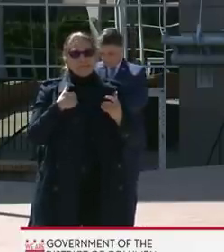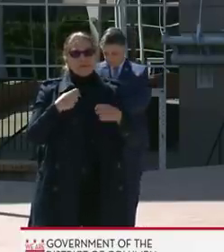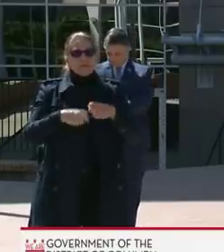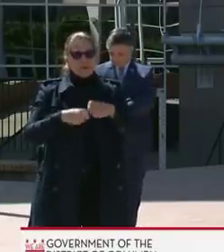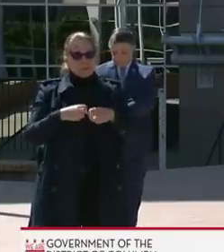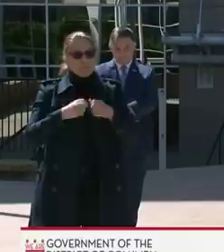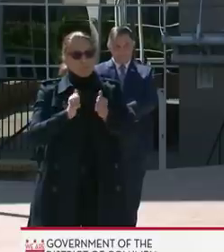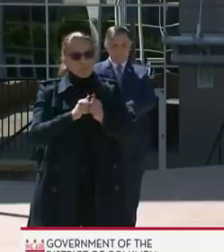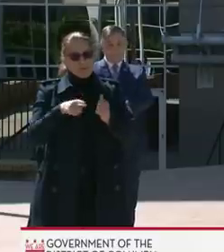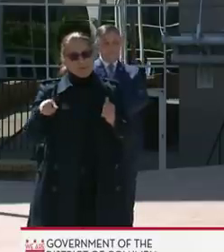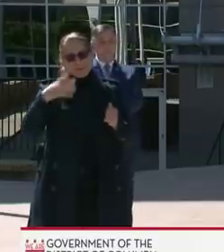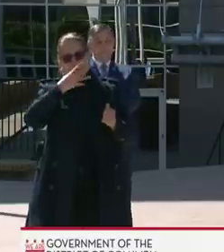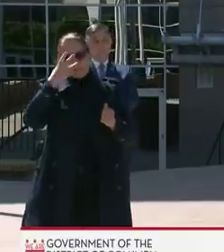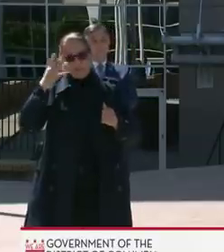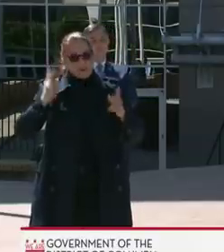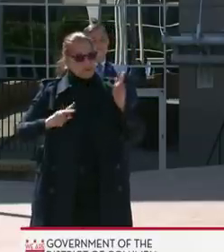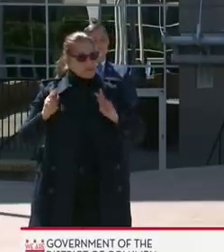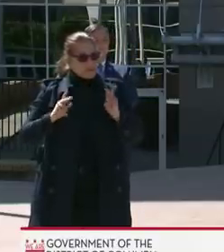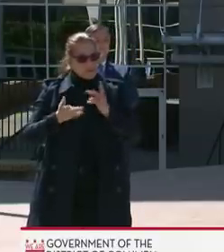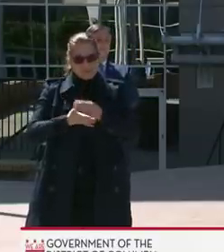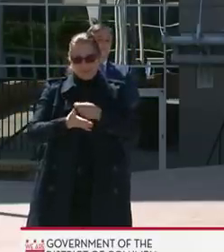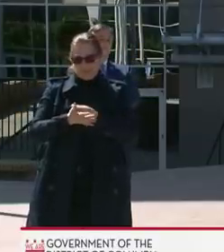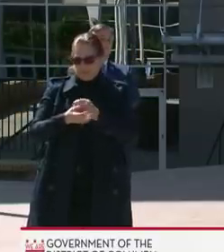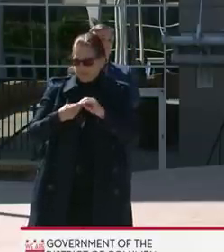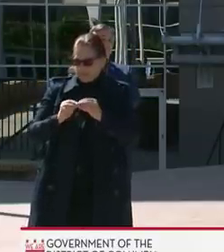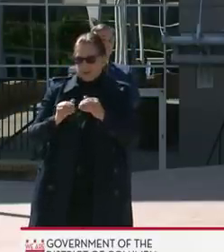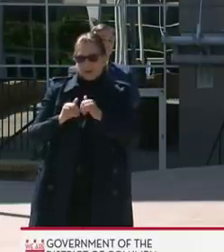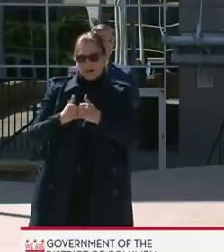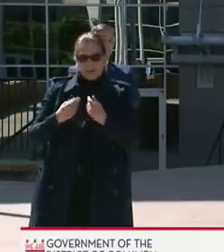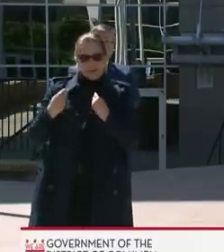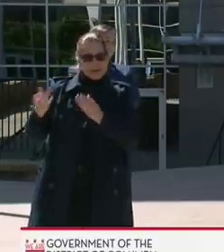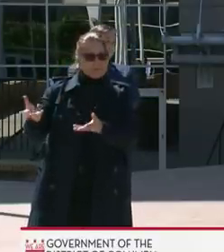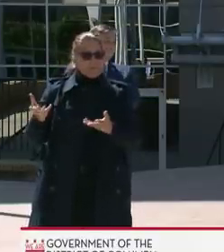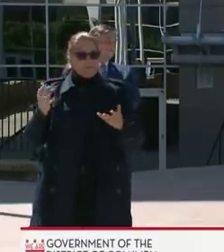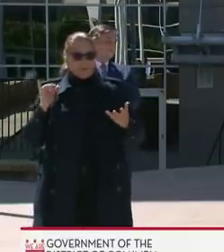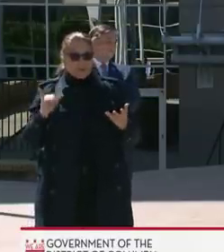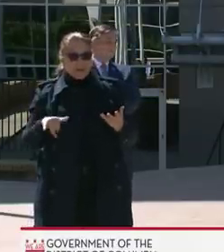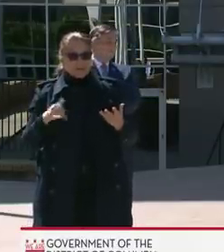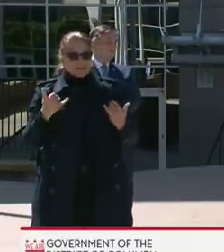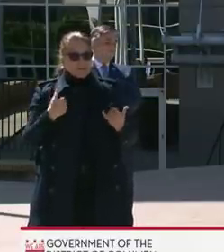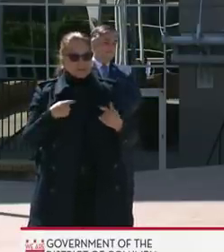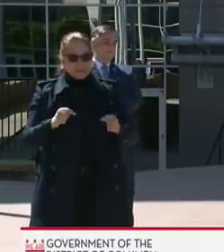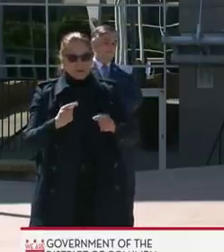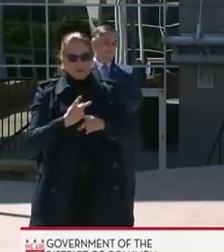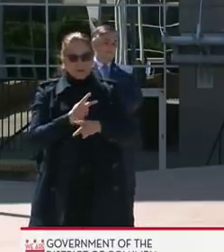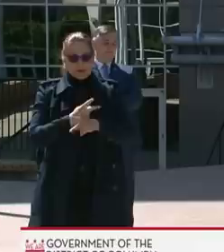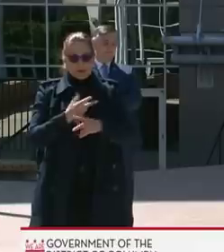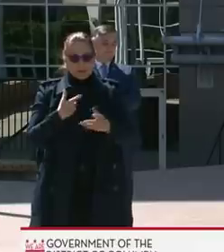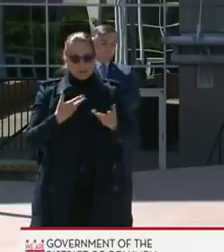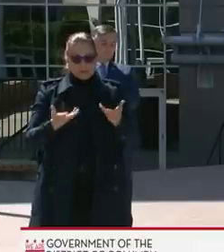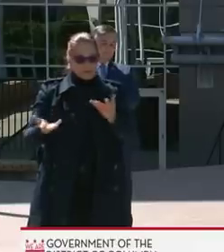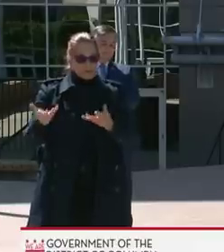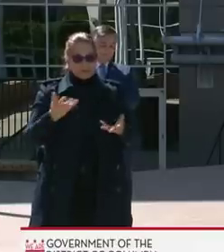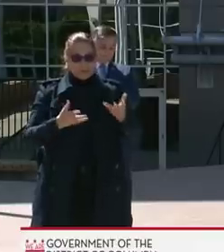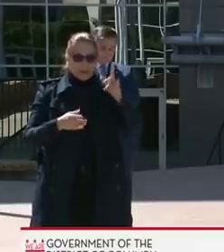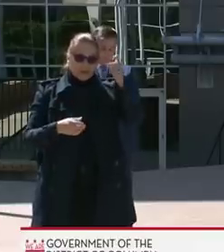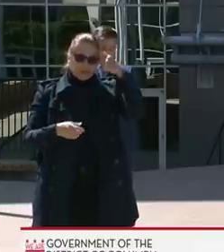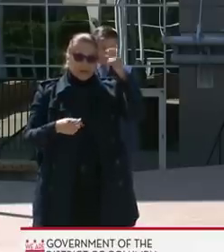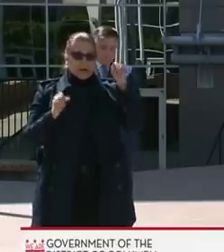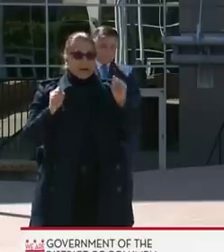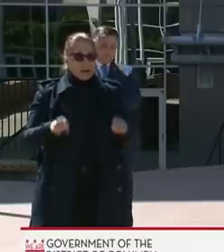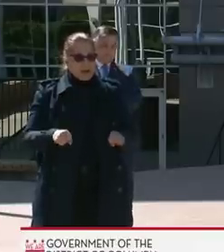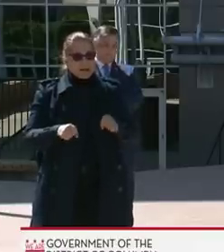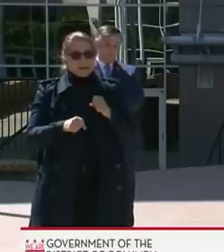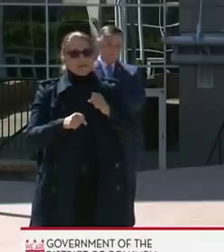So I would say that those are the highlights of what we're trying to do to make sure that the government can function, consumers are protected,